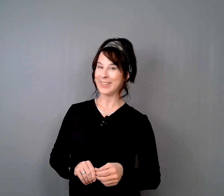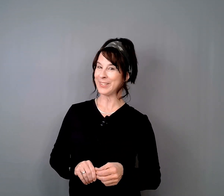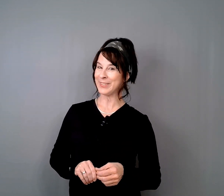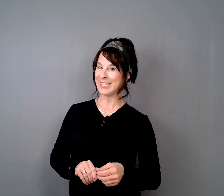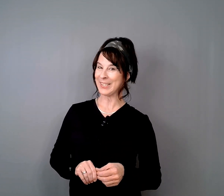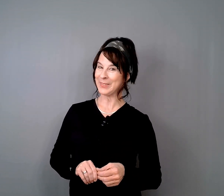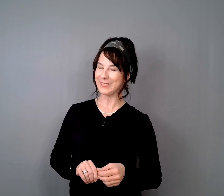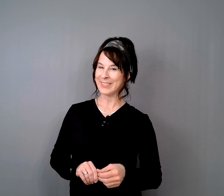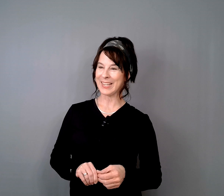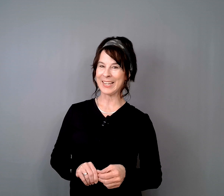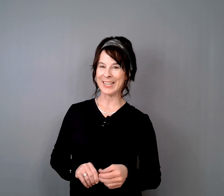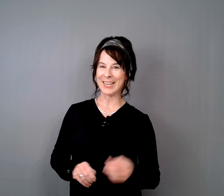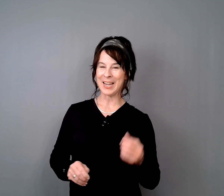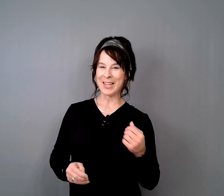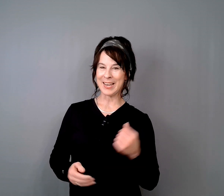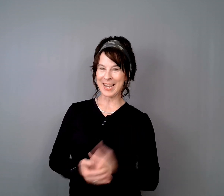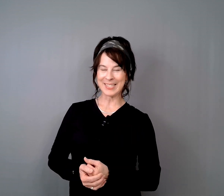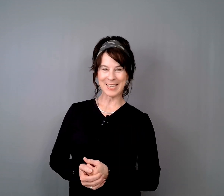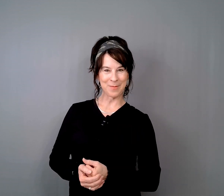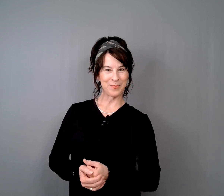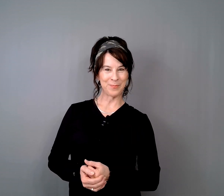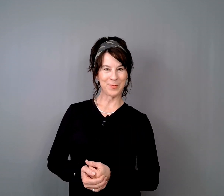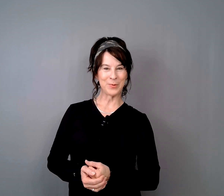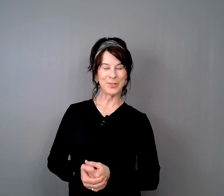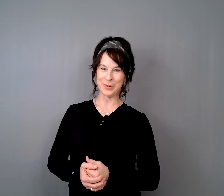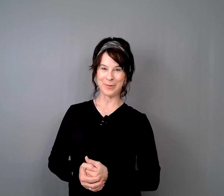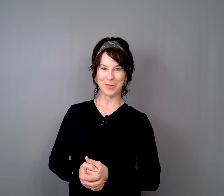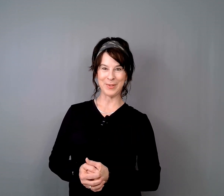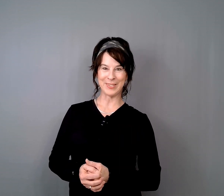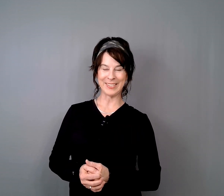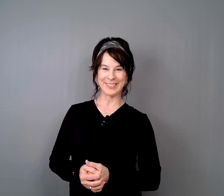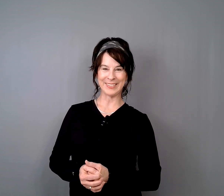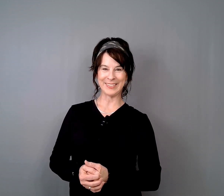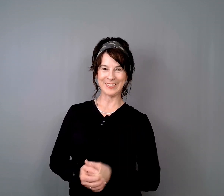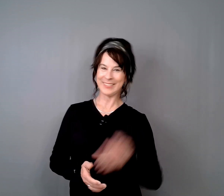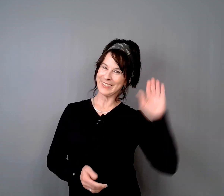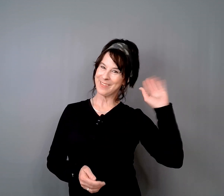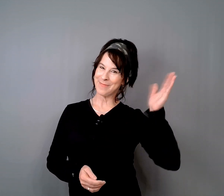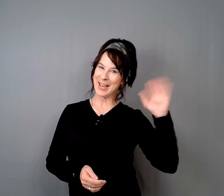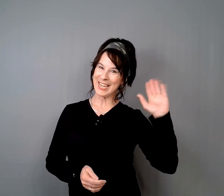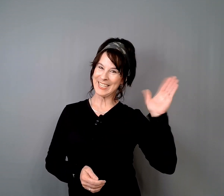doing so. And next time we'll do it with music. Bye.